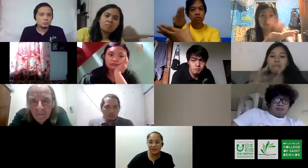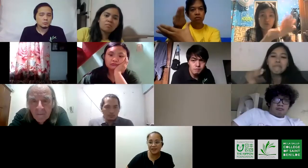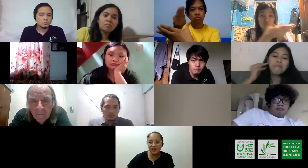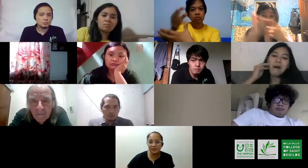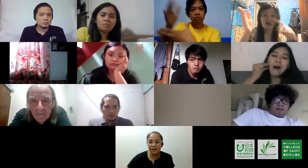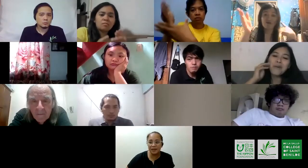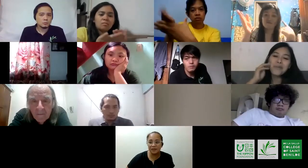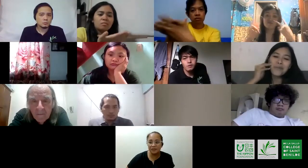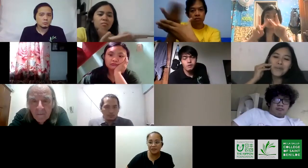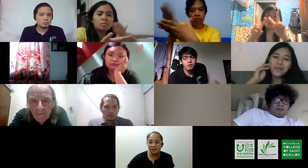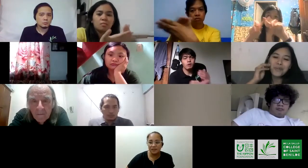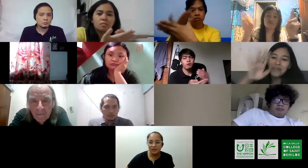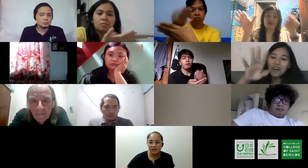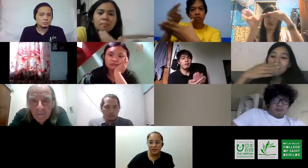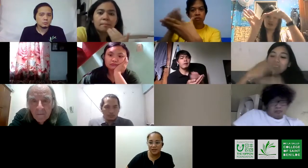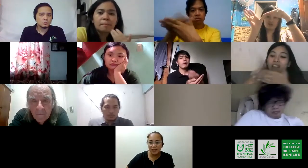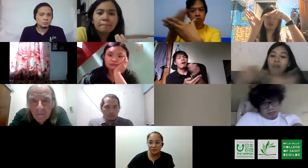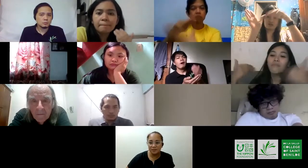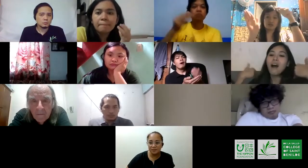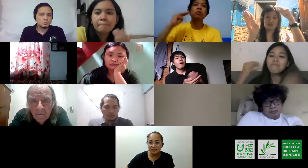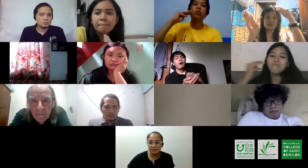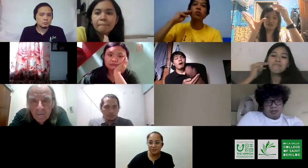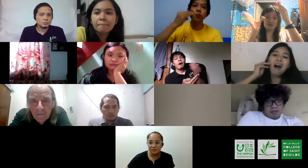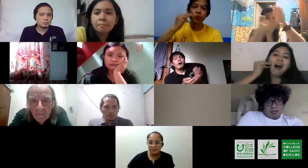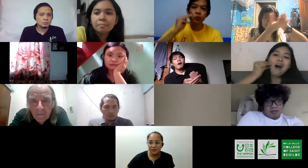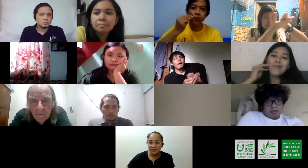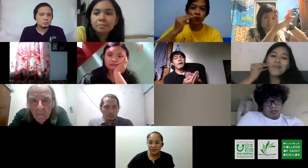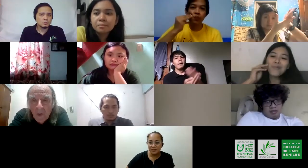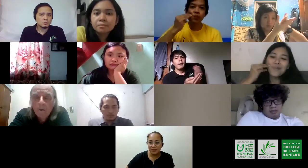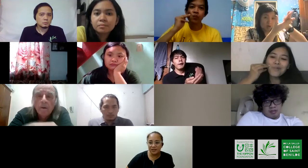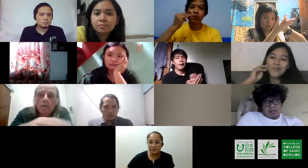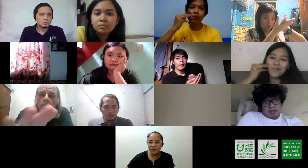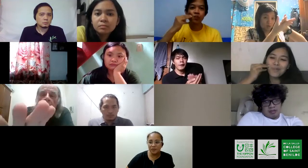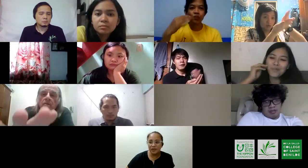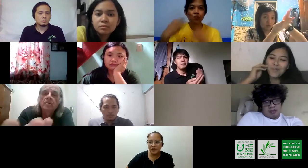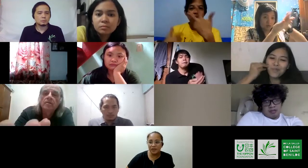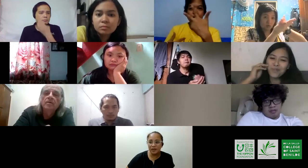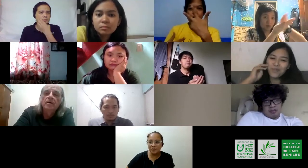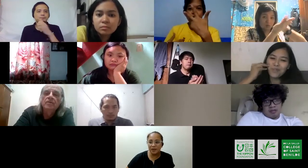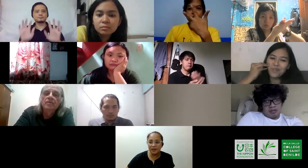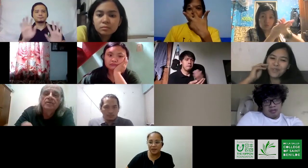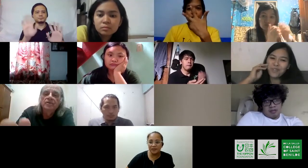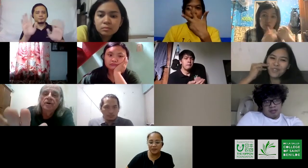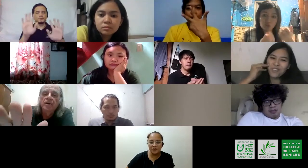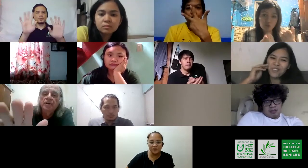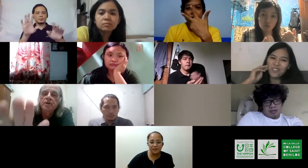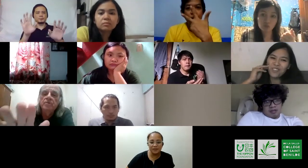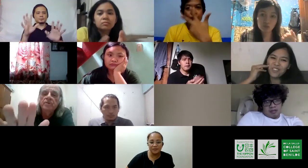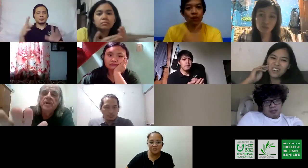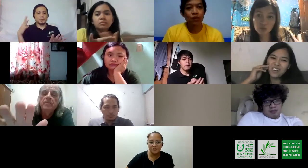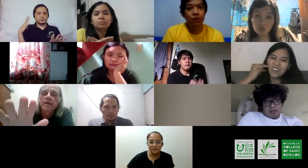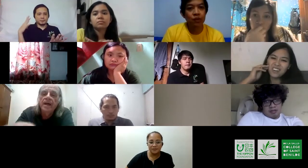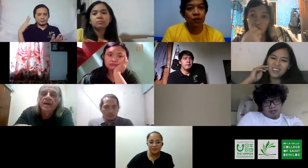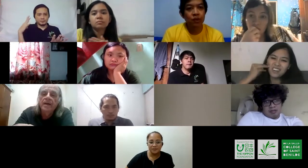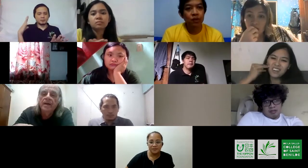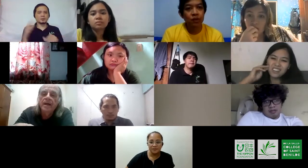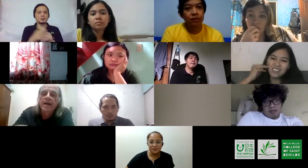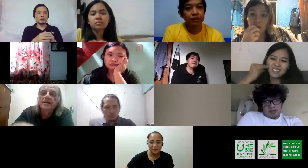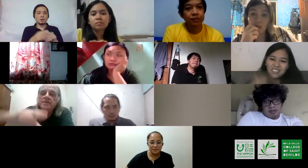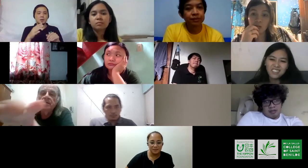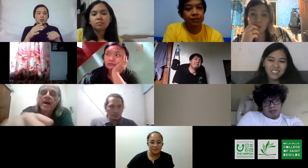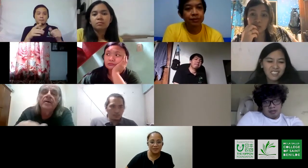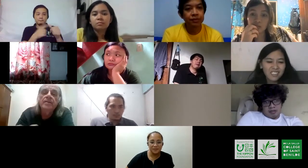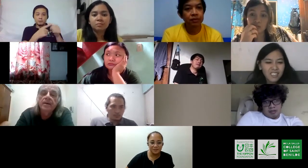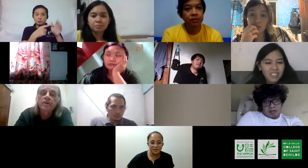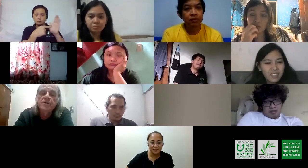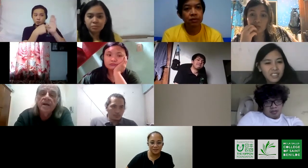This is the sign of mango. Some it's No, in no, no, between no, no, no, and no. You're going to show them the banana and